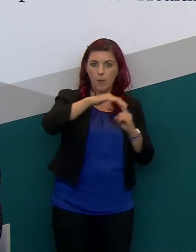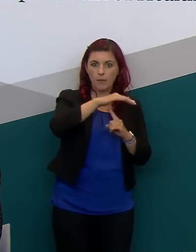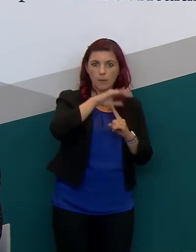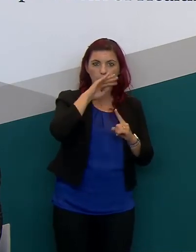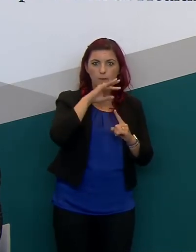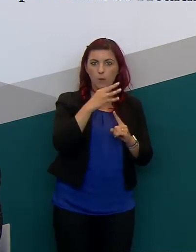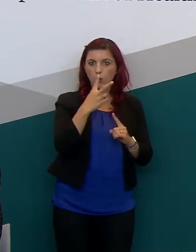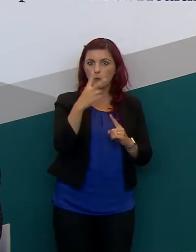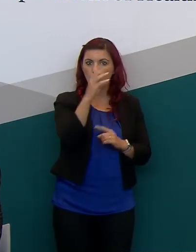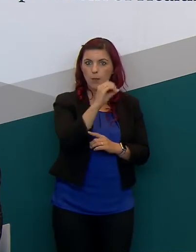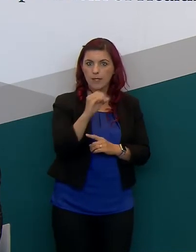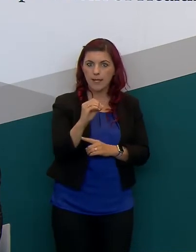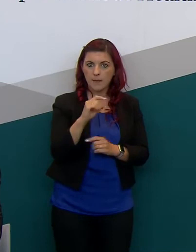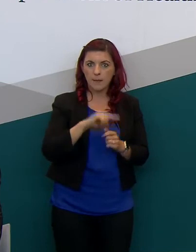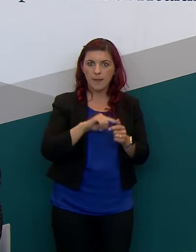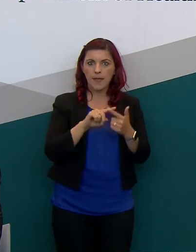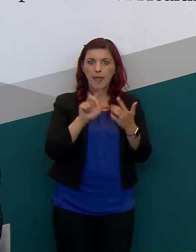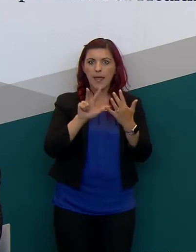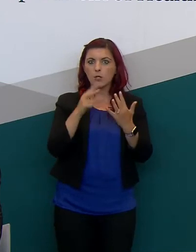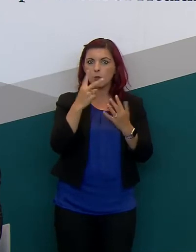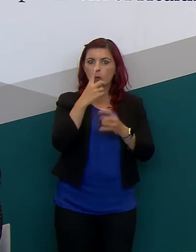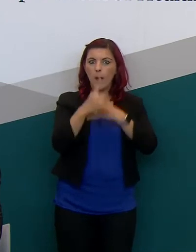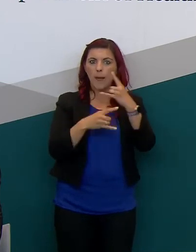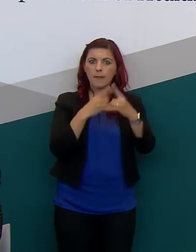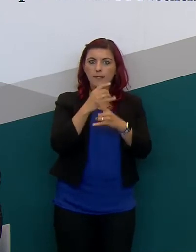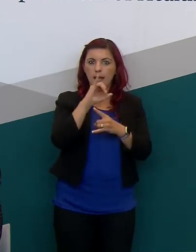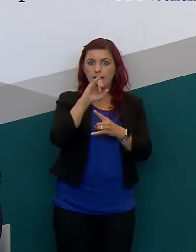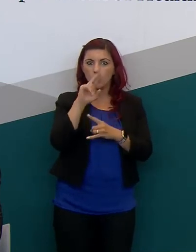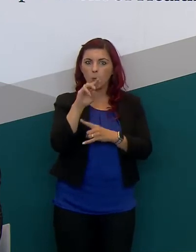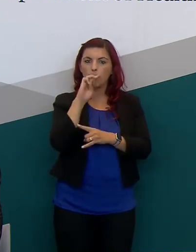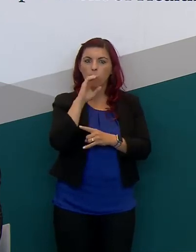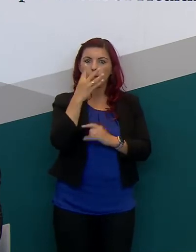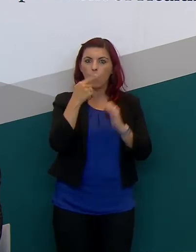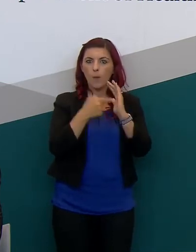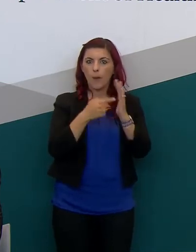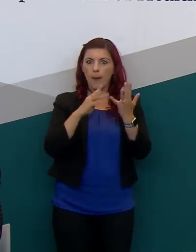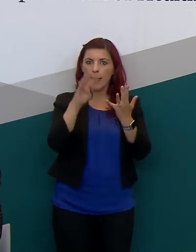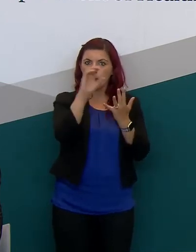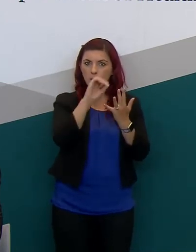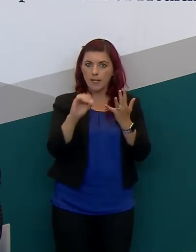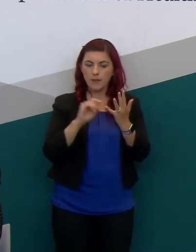42%. 82 occurred in intensive care, that's 4.9%.